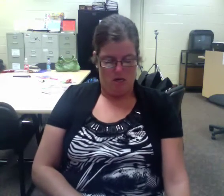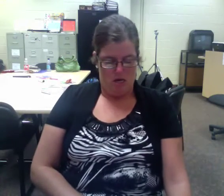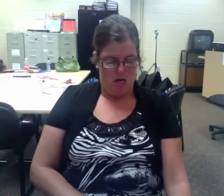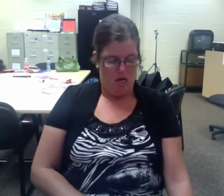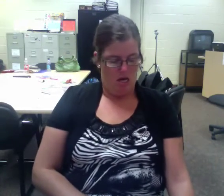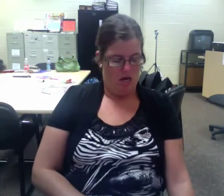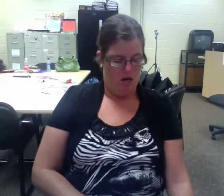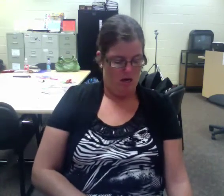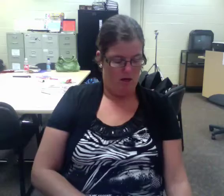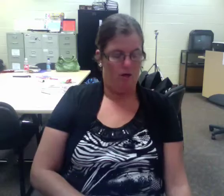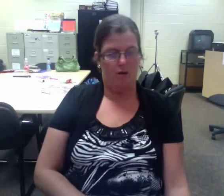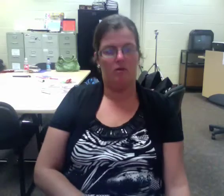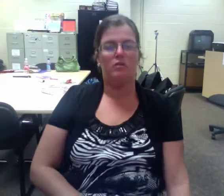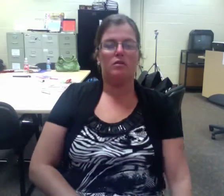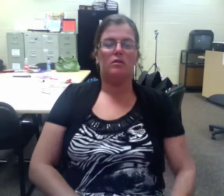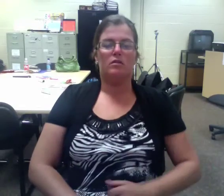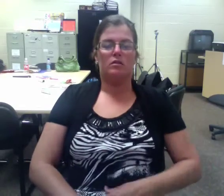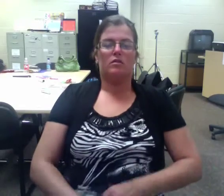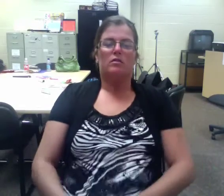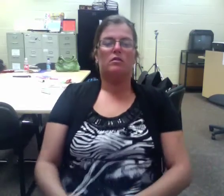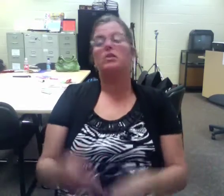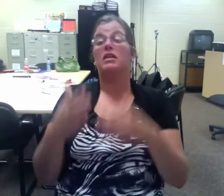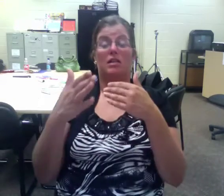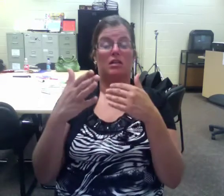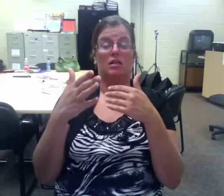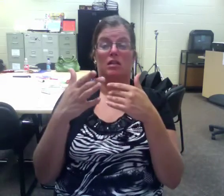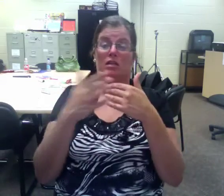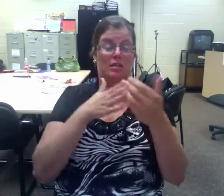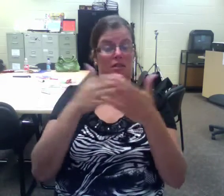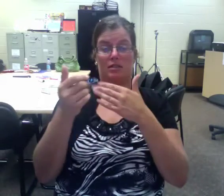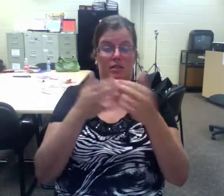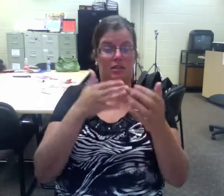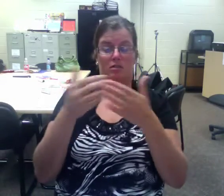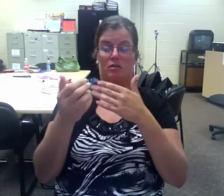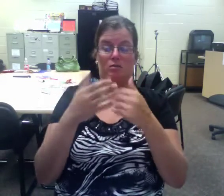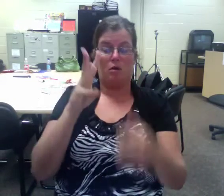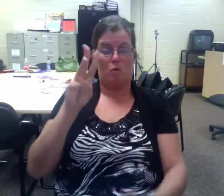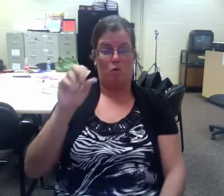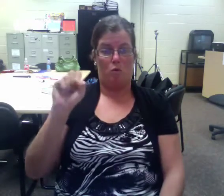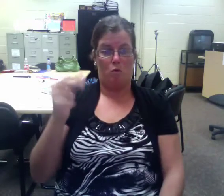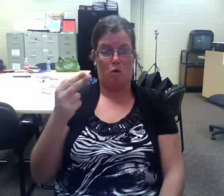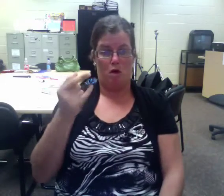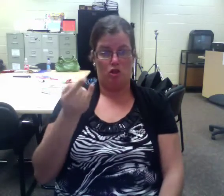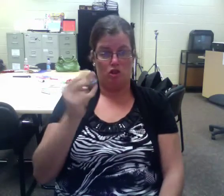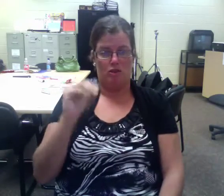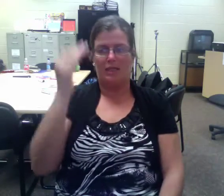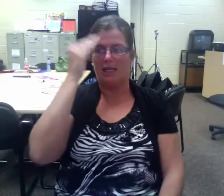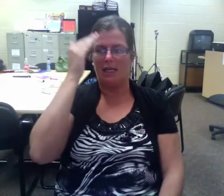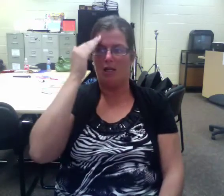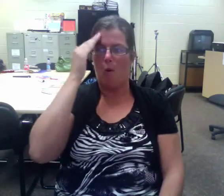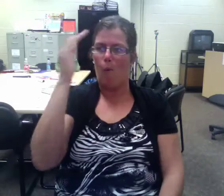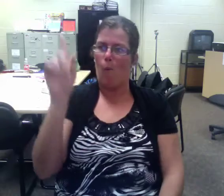Now, even though Washington knew he only had 2/5 of the people behind him, he goes back to